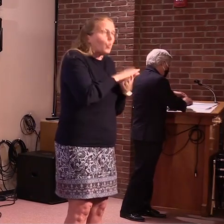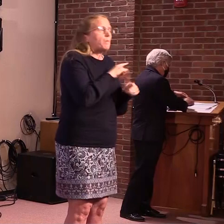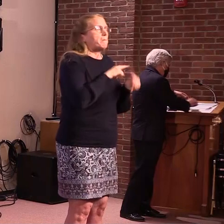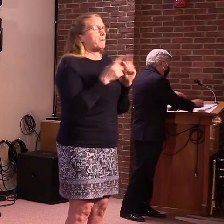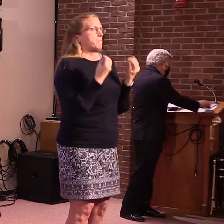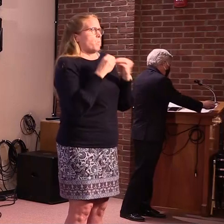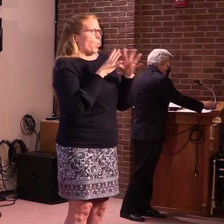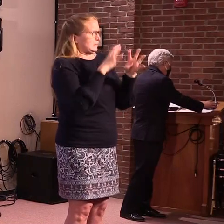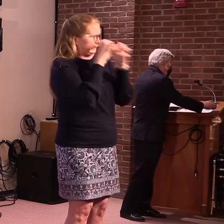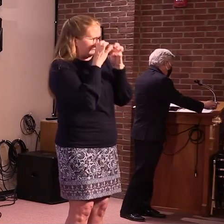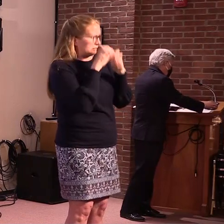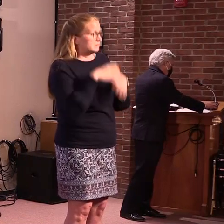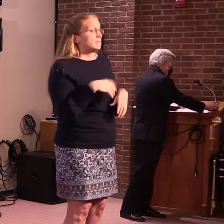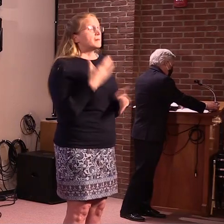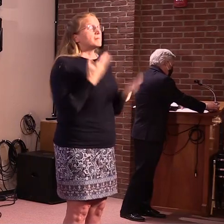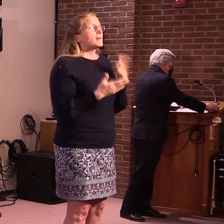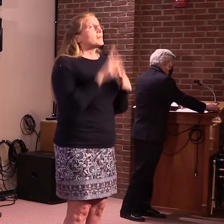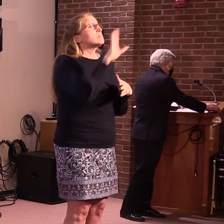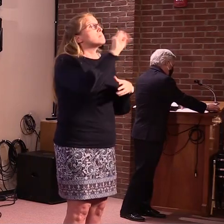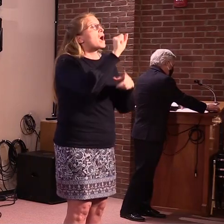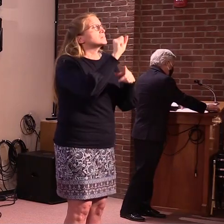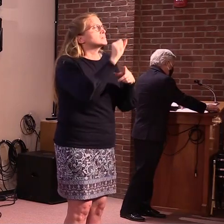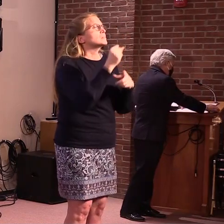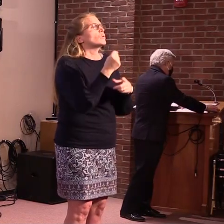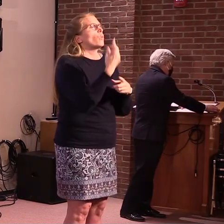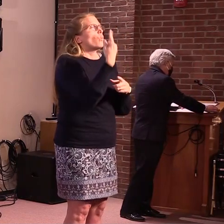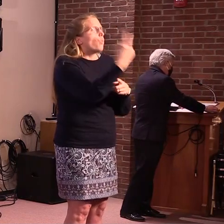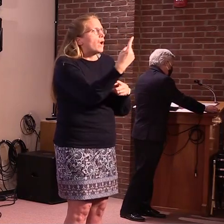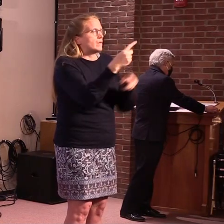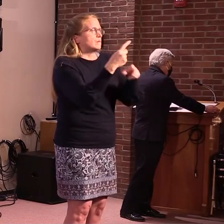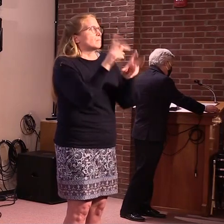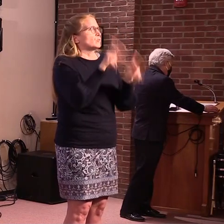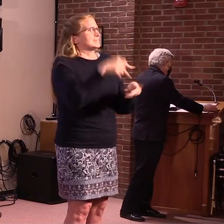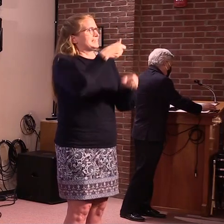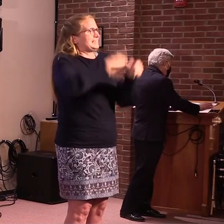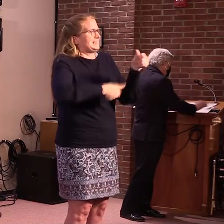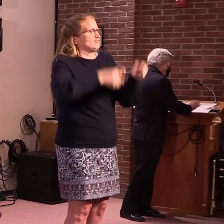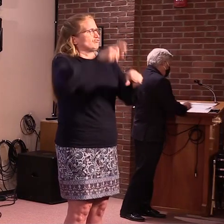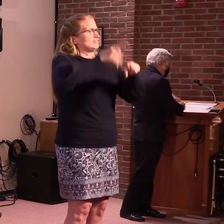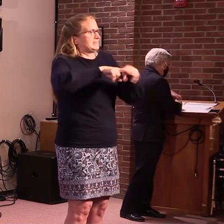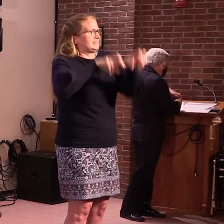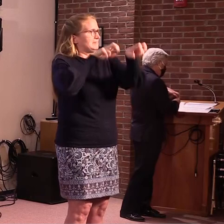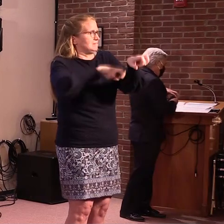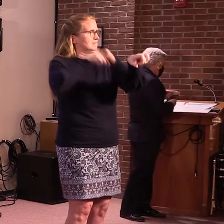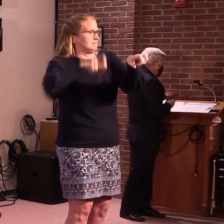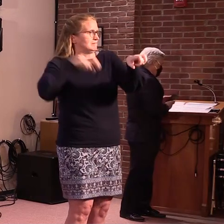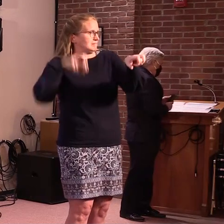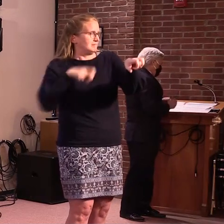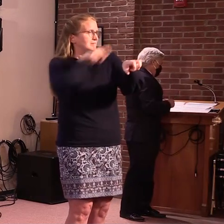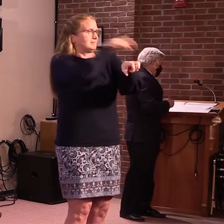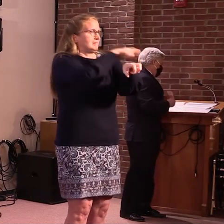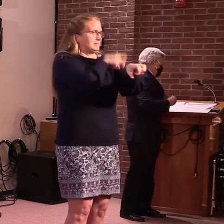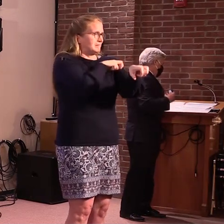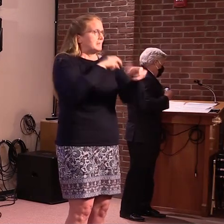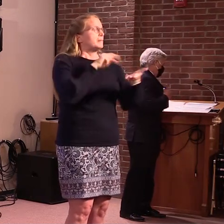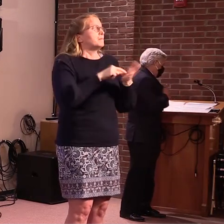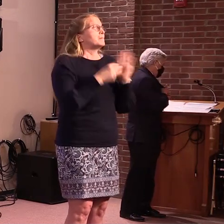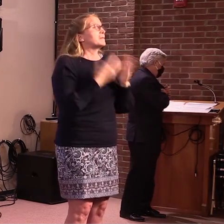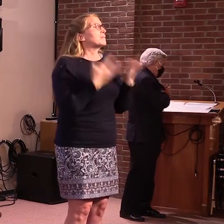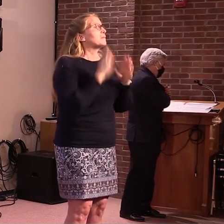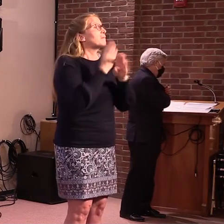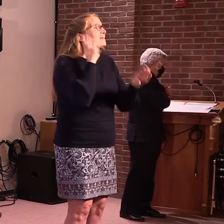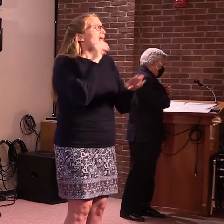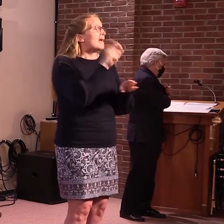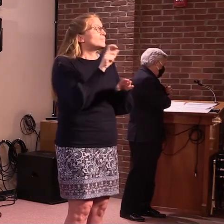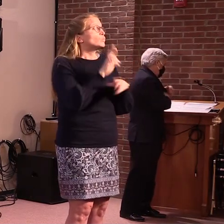district might seat students one to a seat, implement extra bus routes or stops, or restructure the timing of pickups and drop-offs to